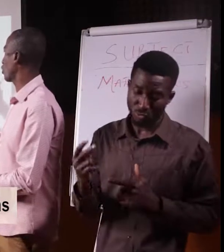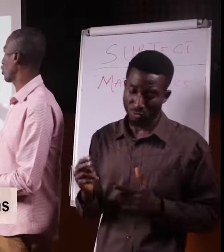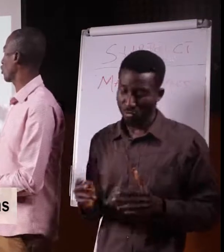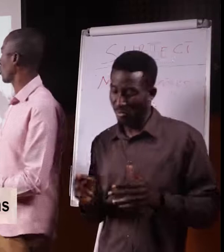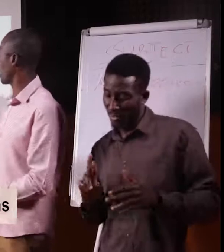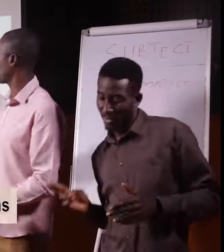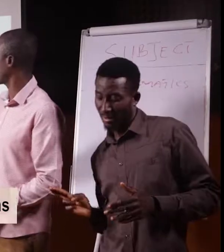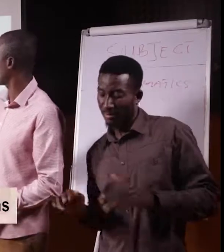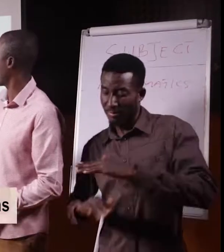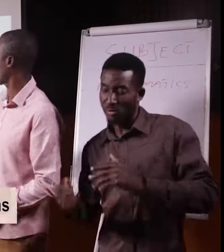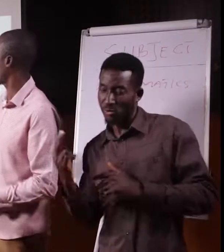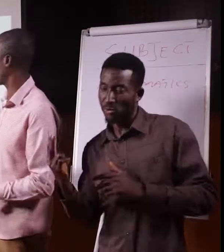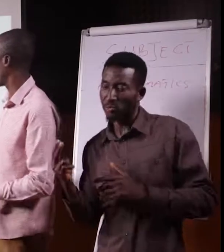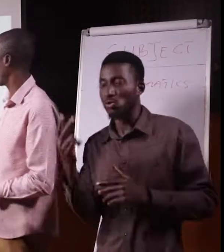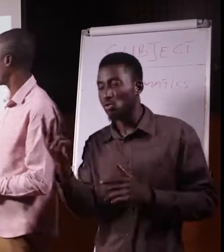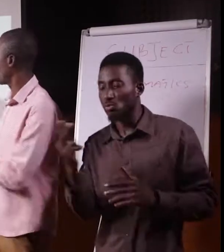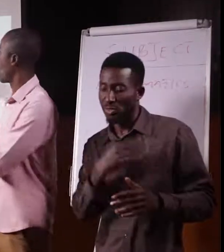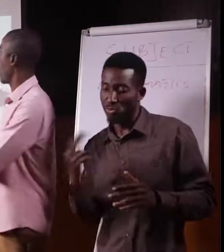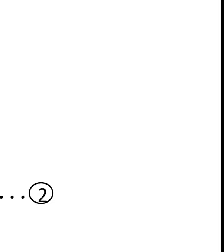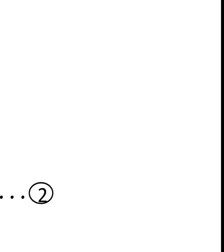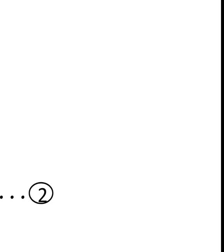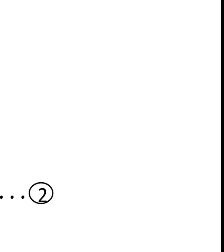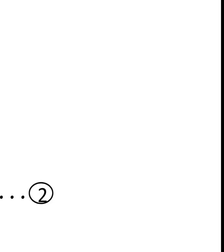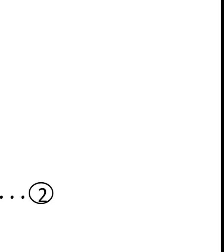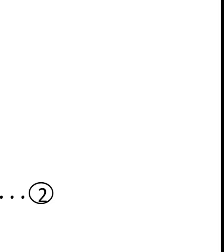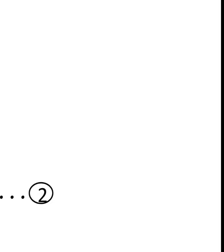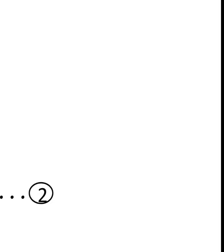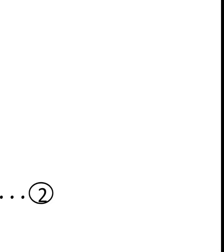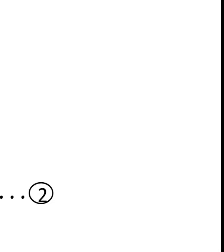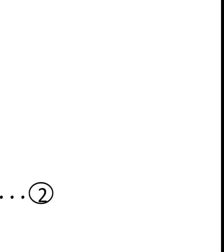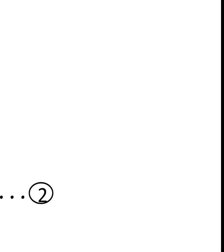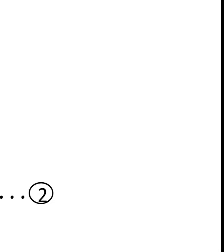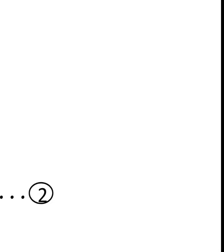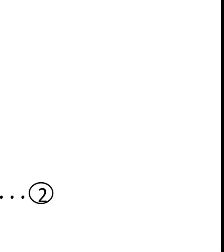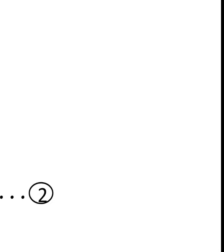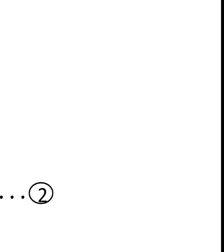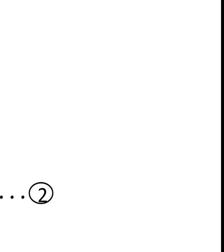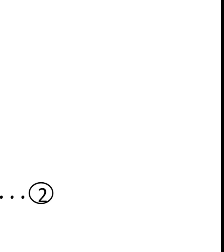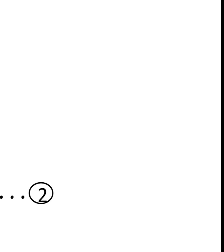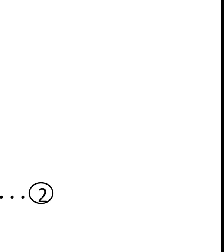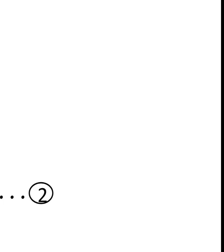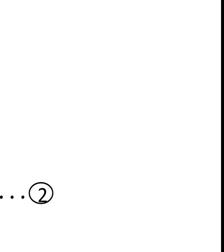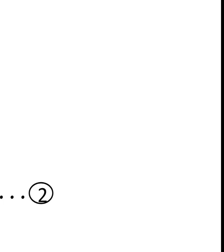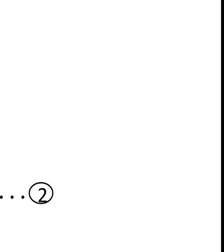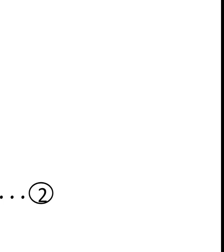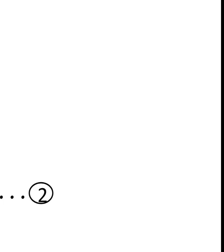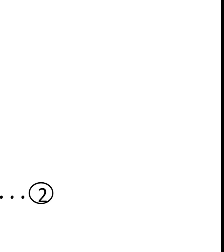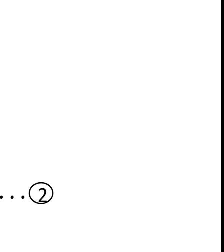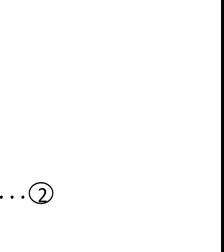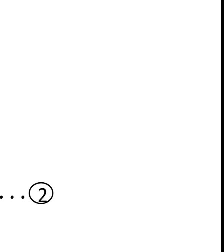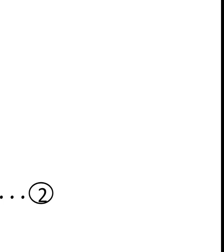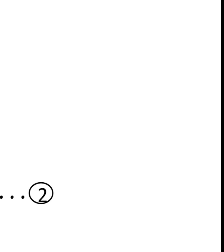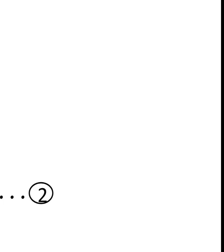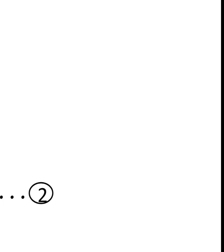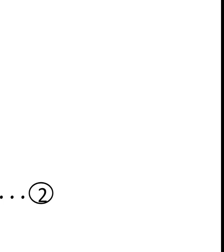base is also 2. So you can see 2 and 2 is gone. You are now left with 4x minus 2 equals to